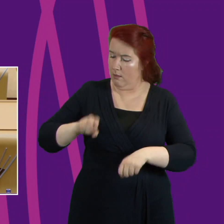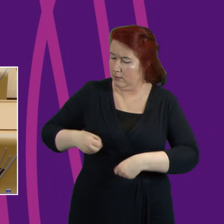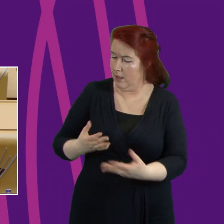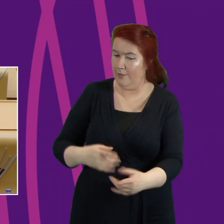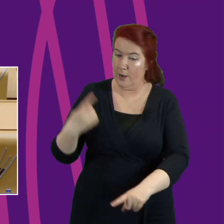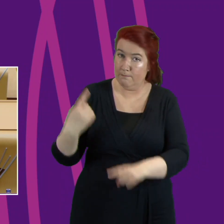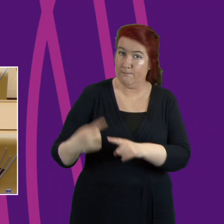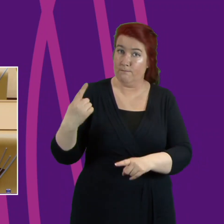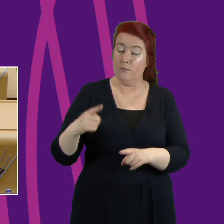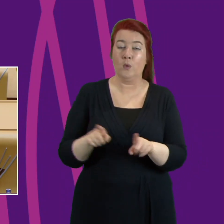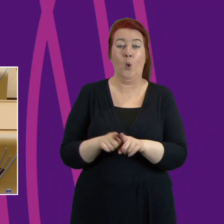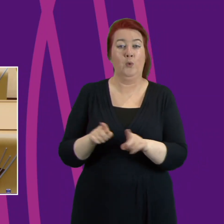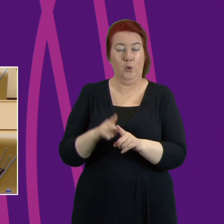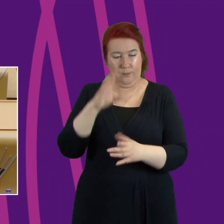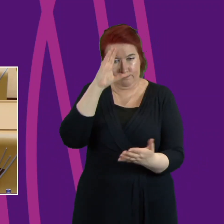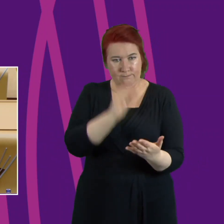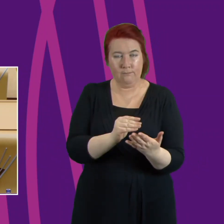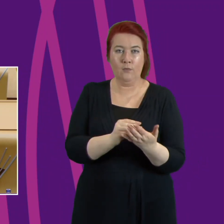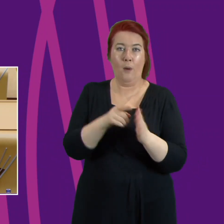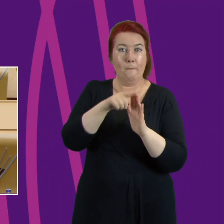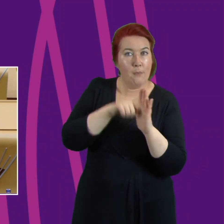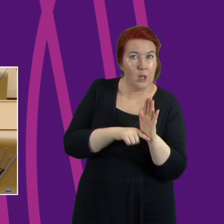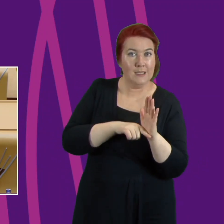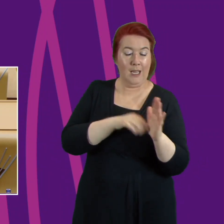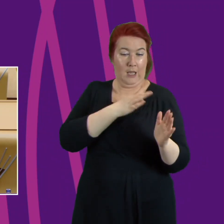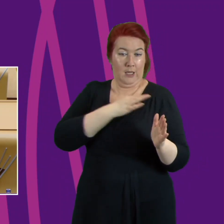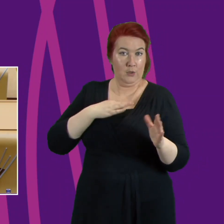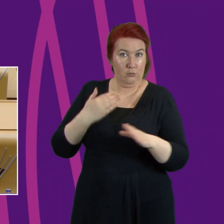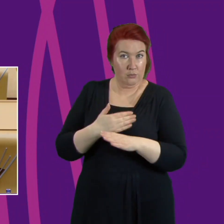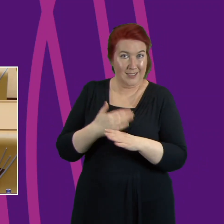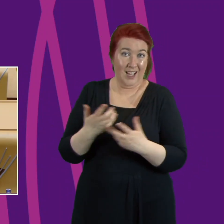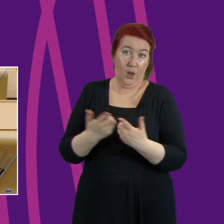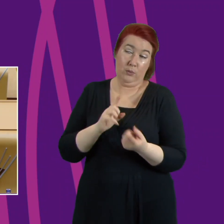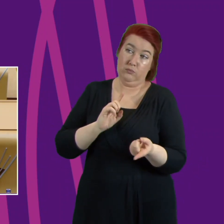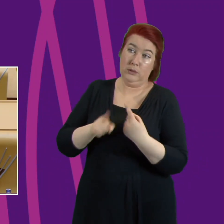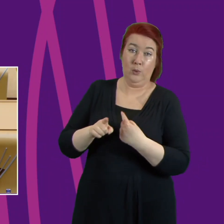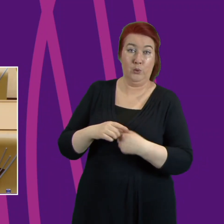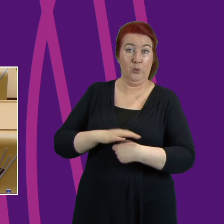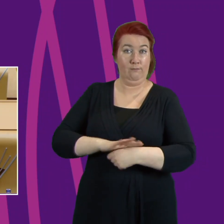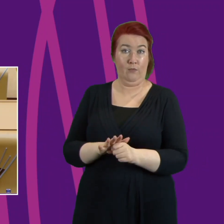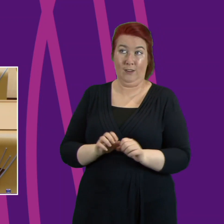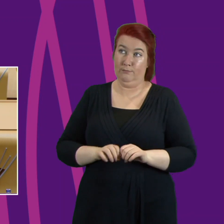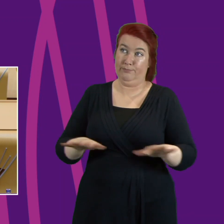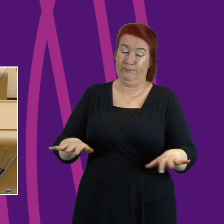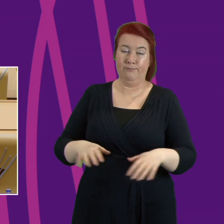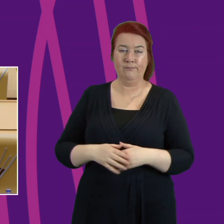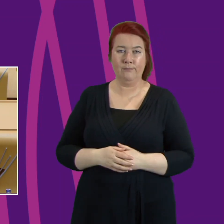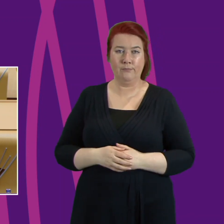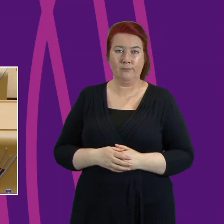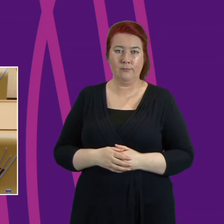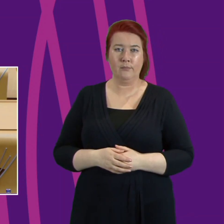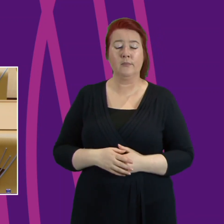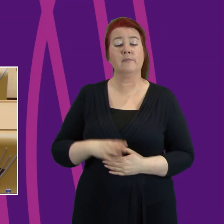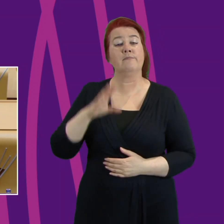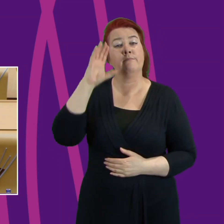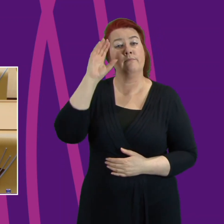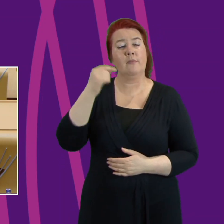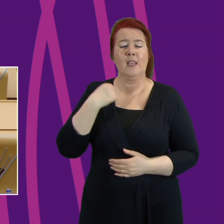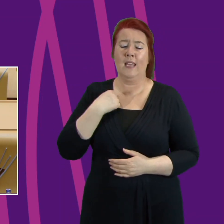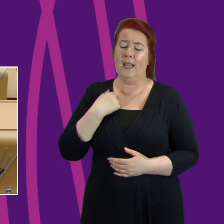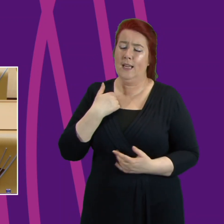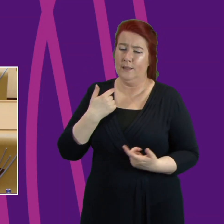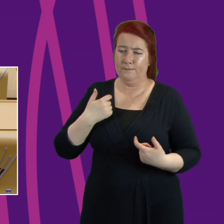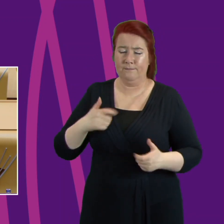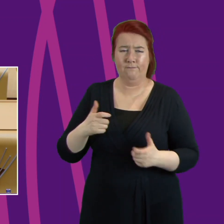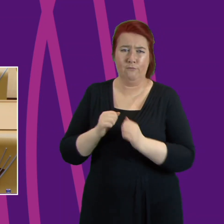and inform policy and clinical practice in responding to the pandemic. Presiding Officer, I continue to be grateful for